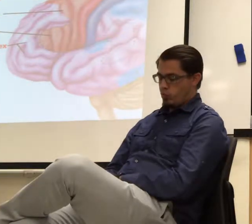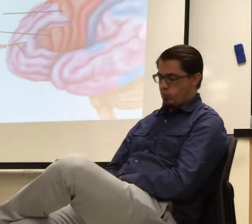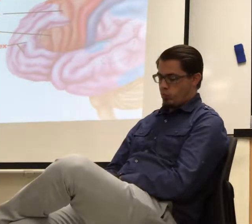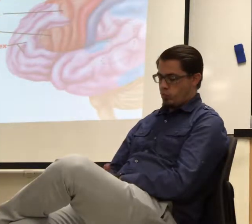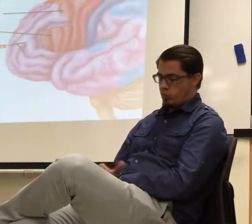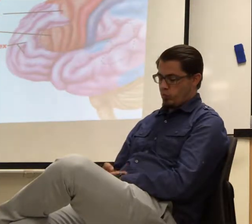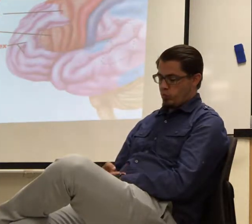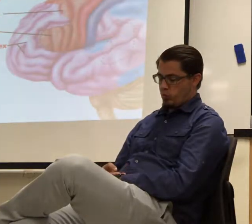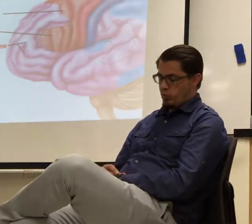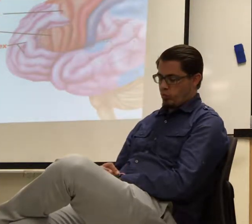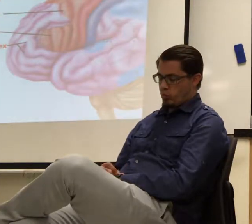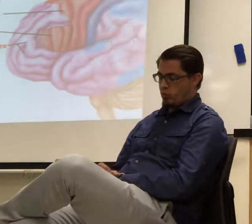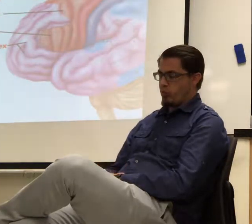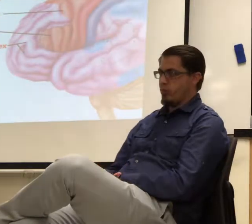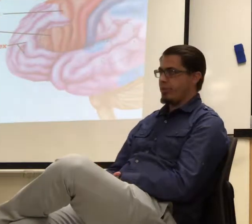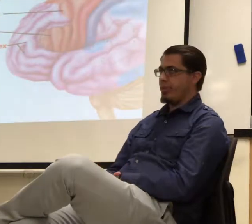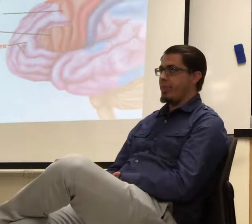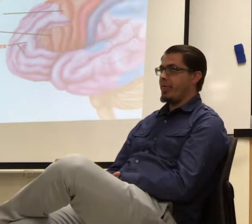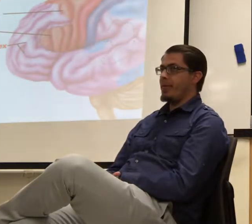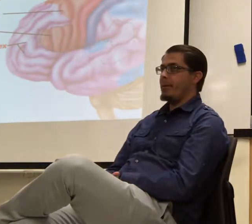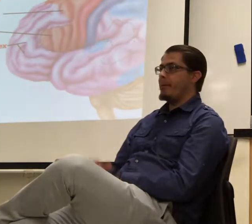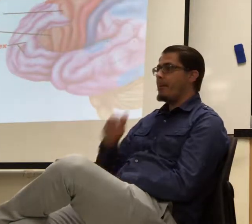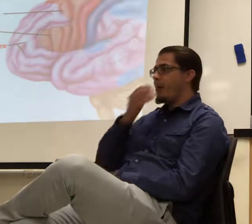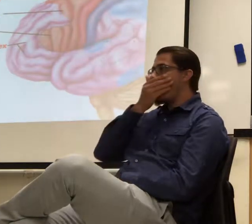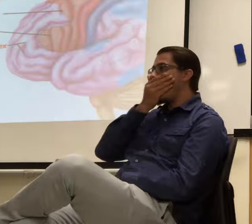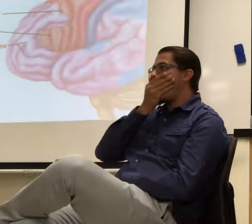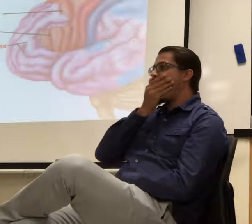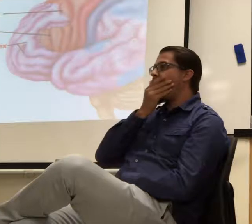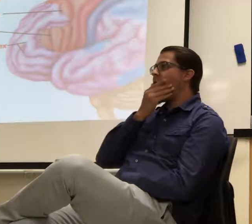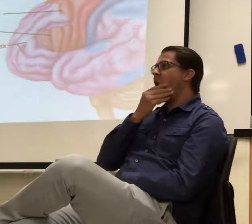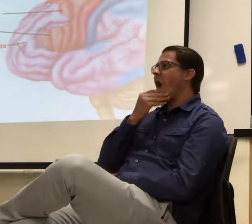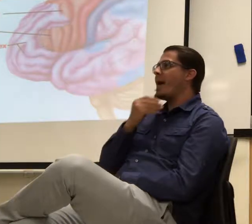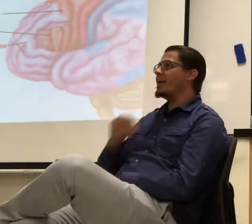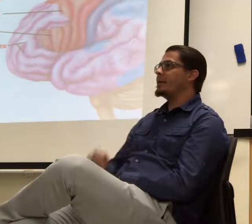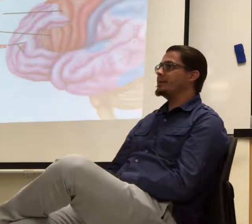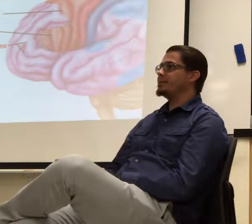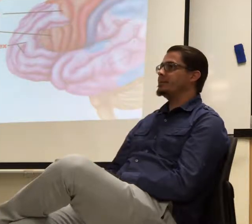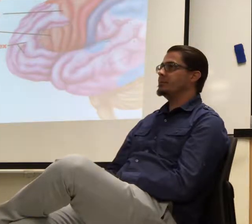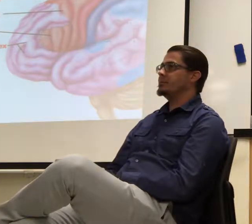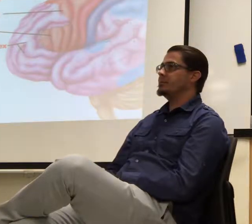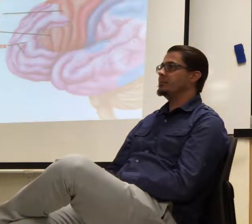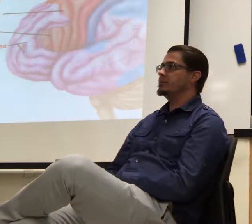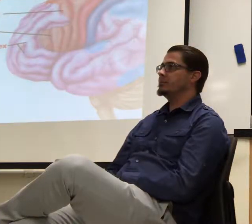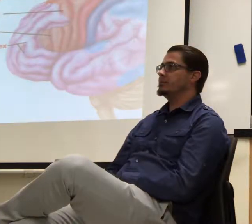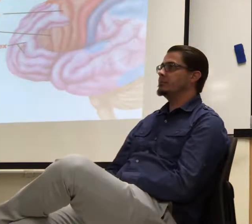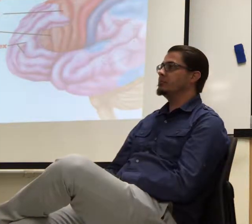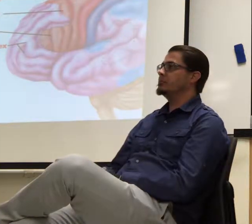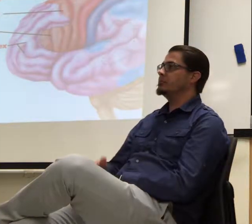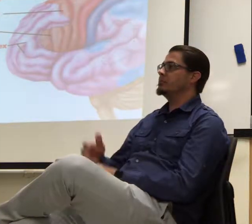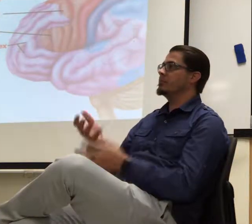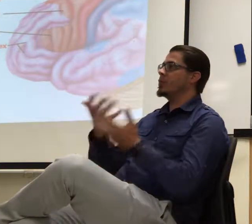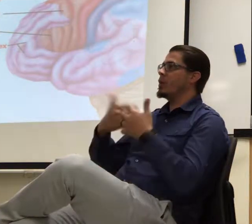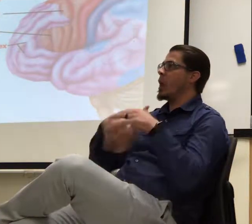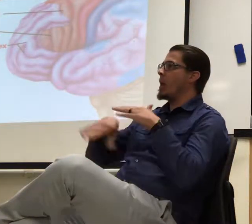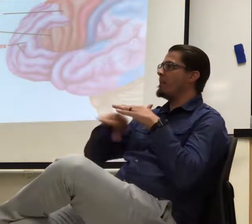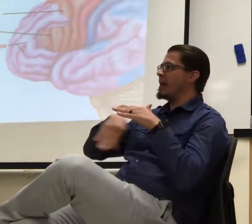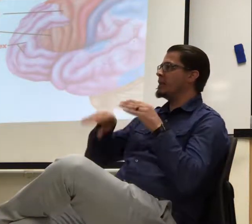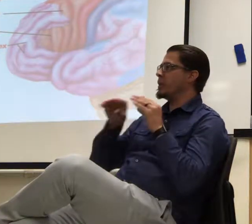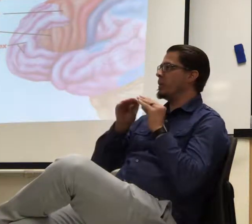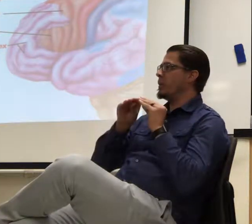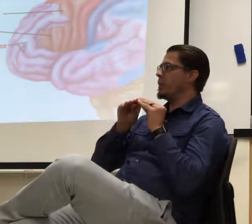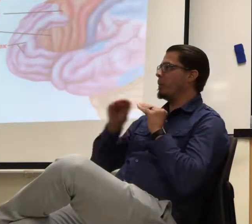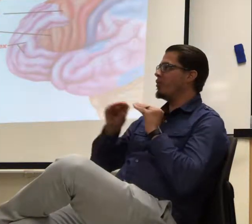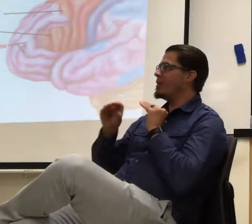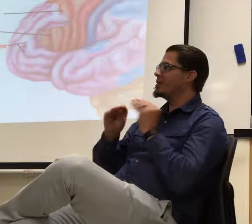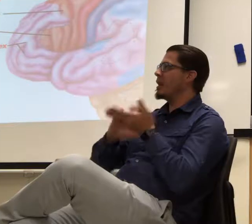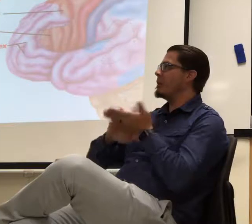in into more complex ones.